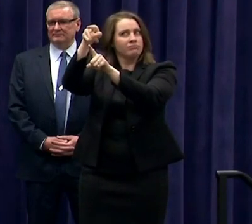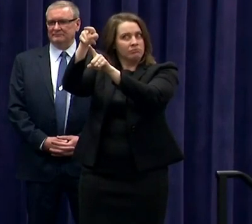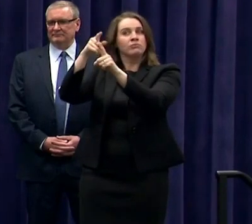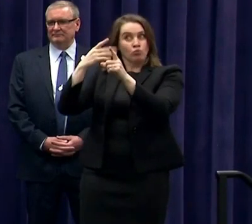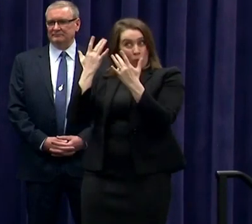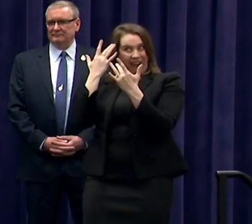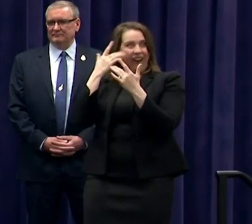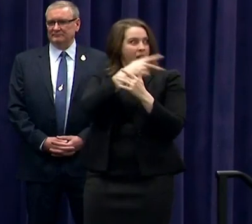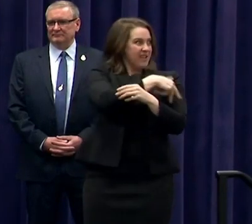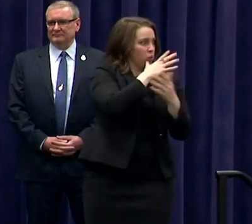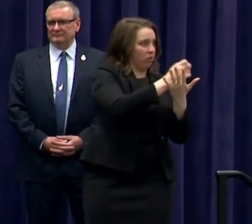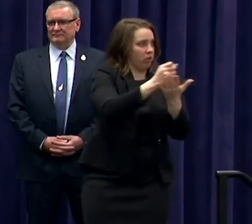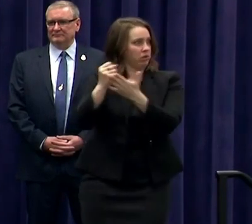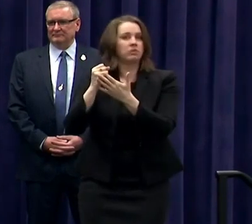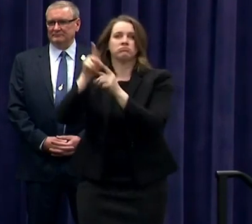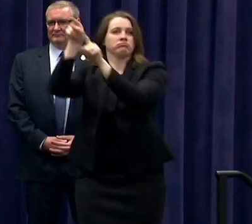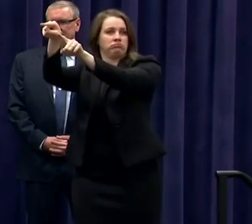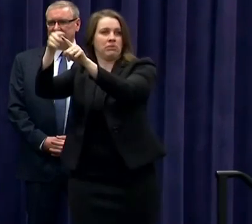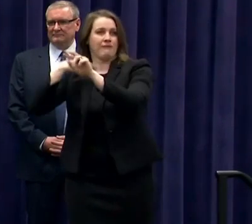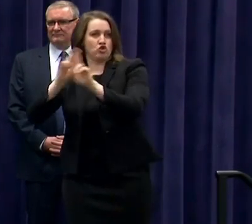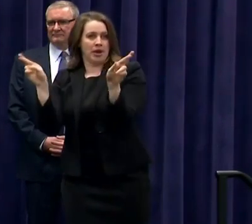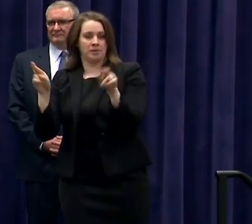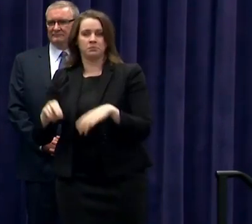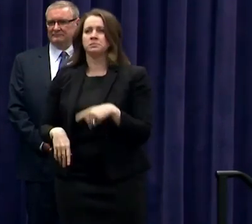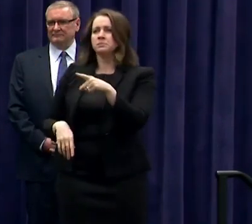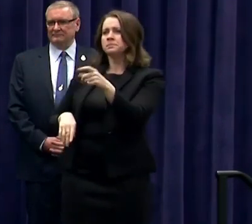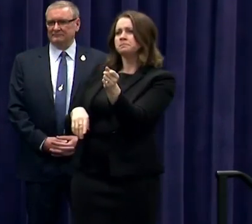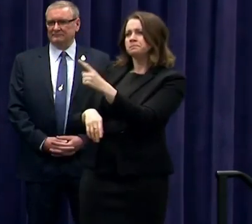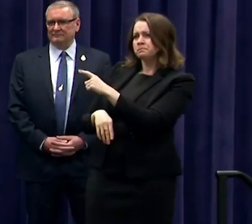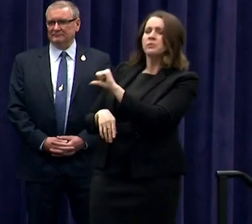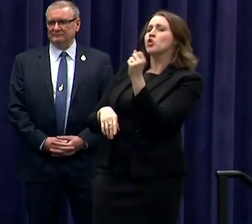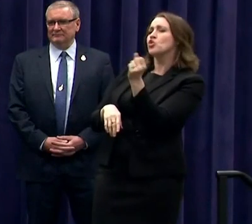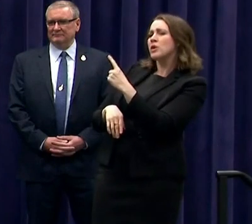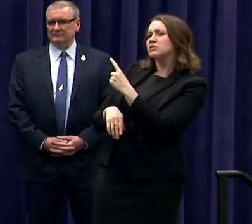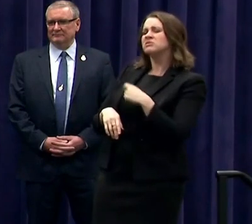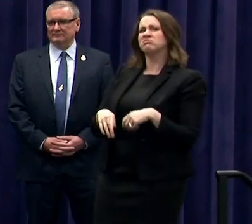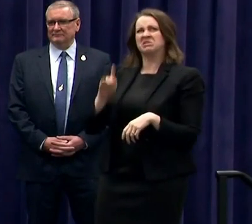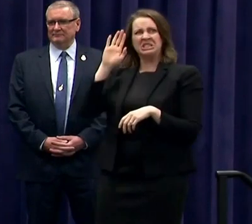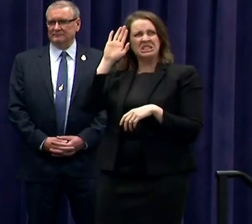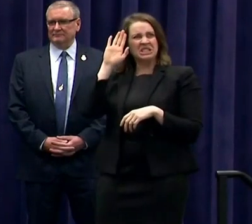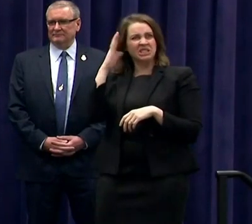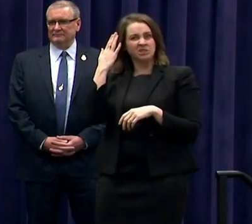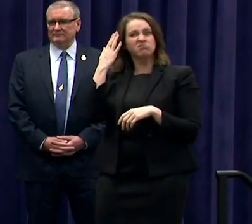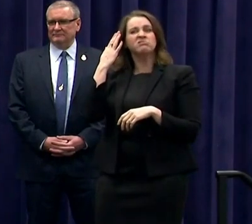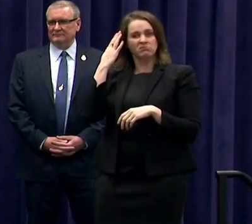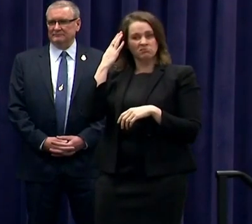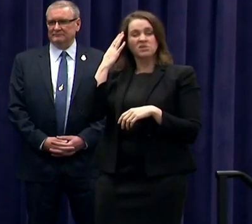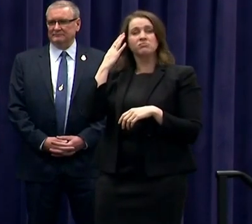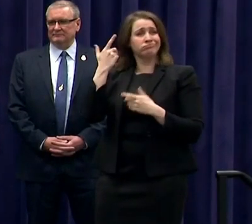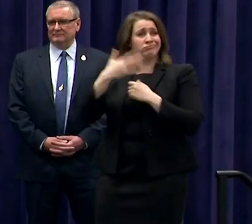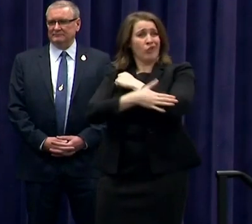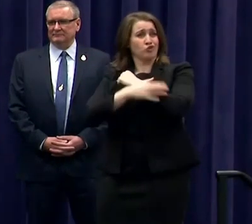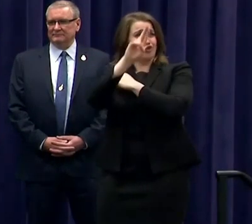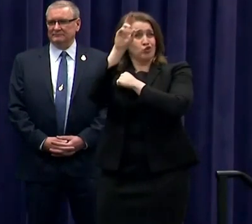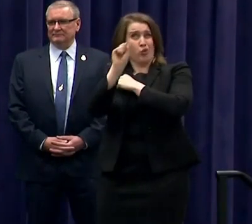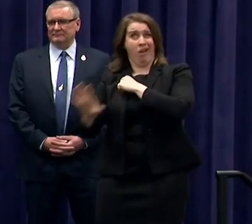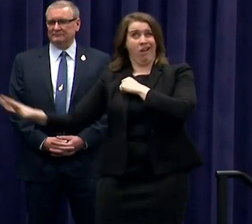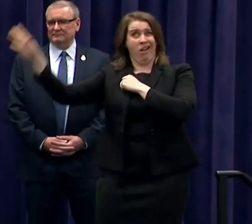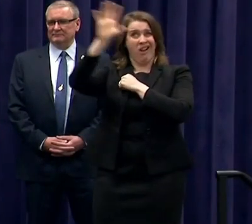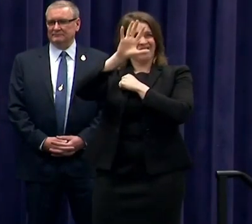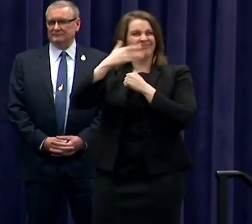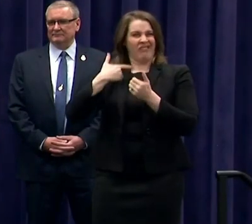need. From Bloomberg, there are reports of state and local layoffs in other parts of the country. Mm-hmm. Is Chicago